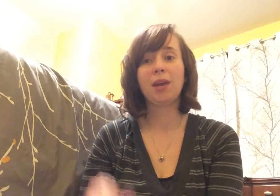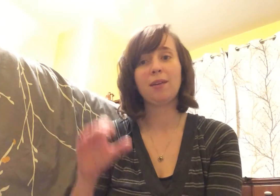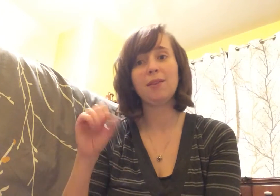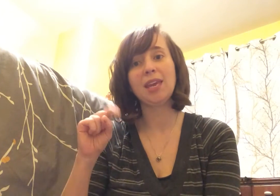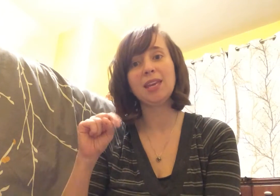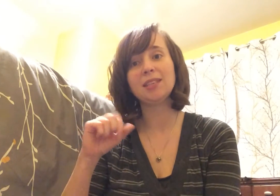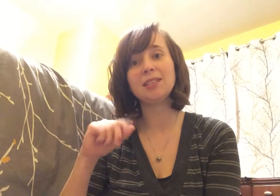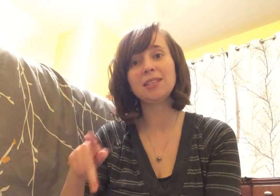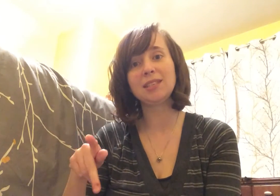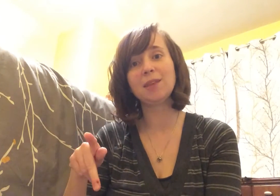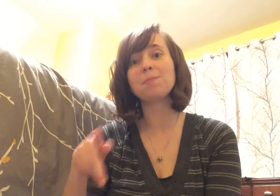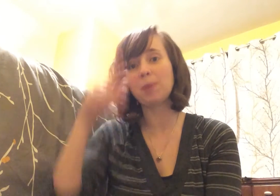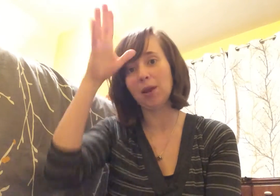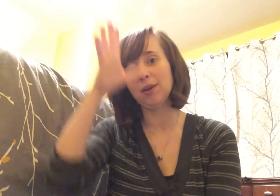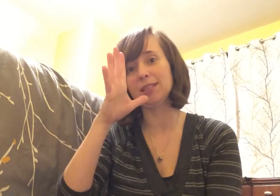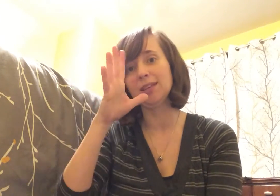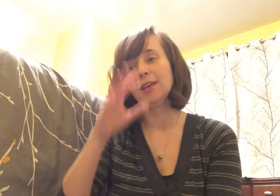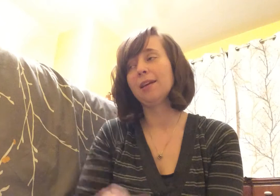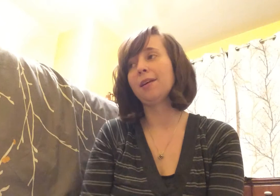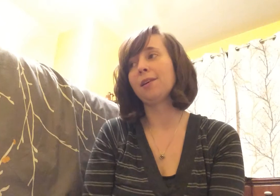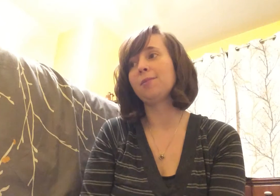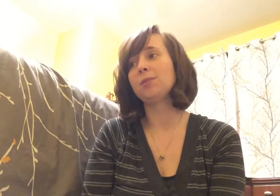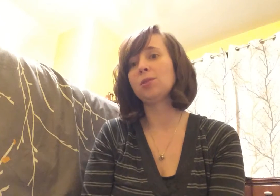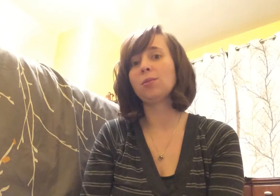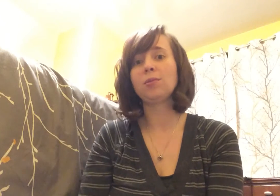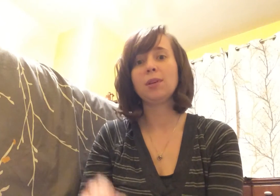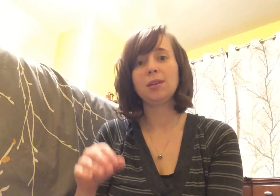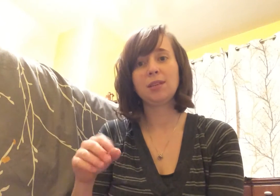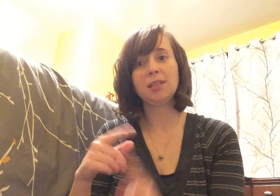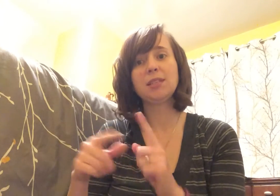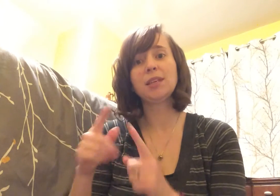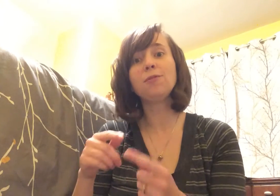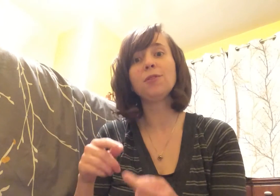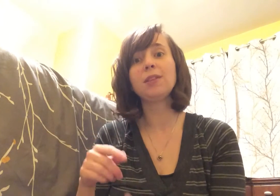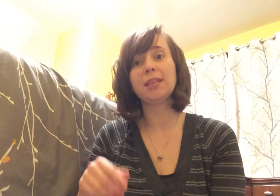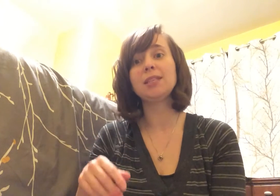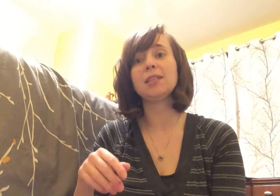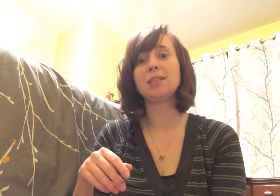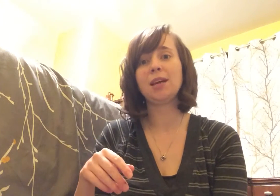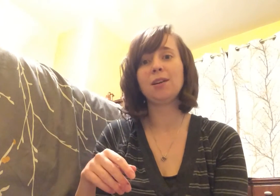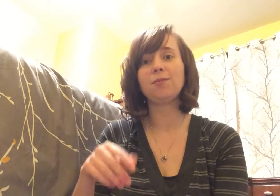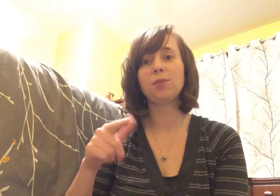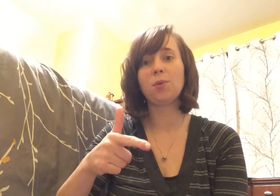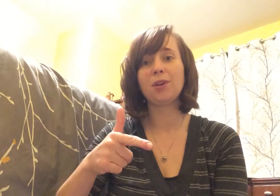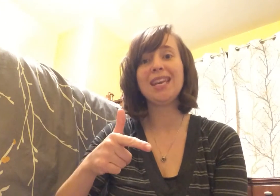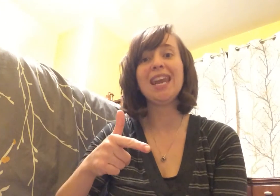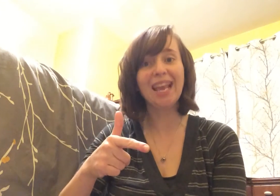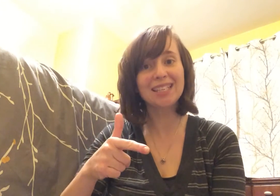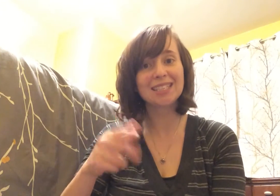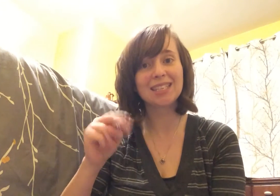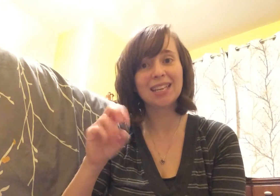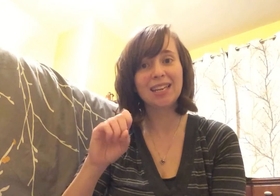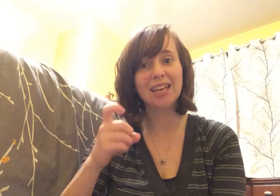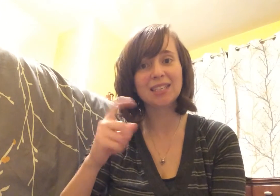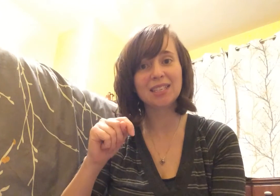have a step parent. So the sign for this is kind of the word next,